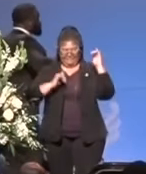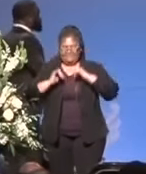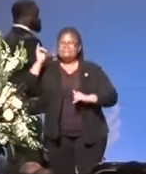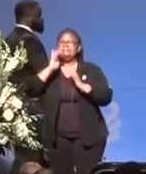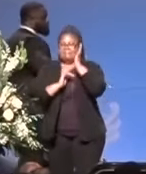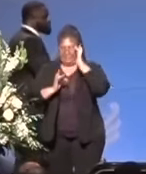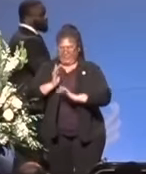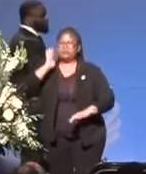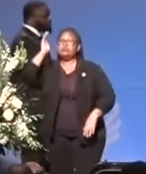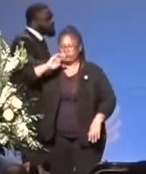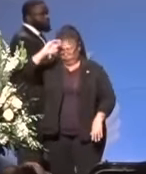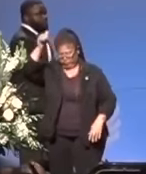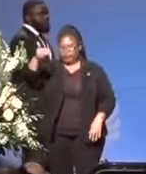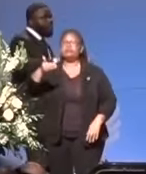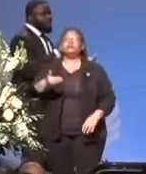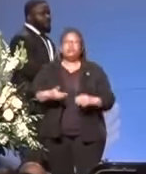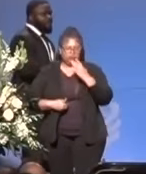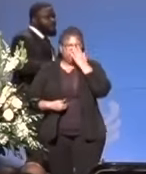with me.